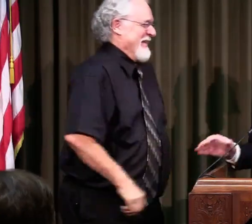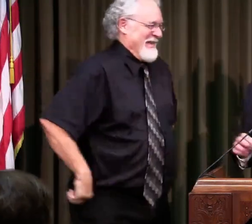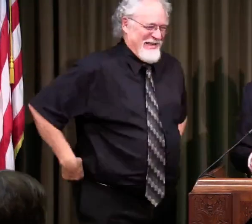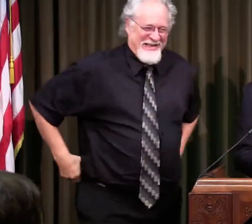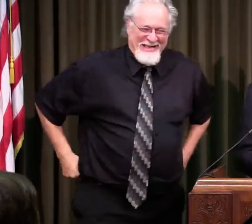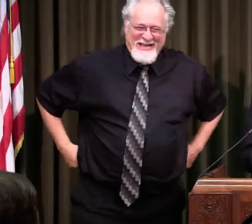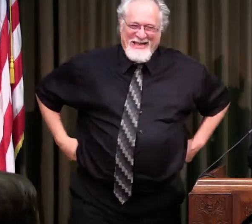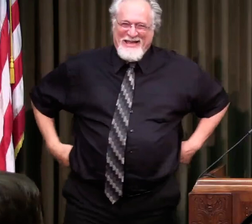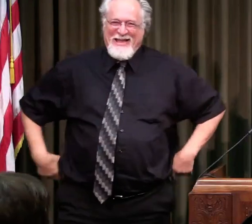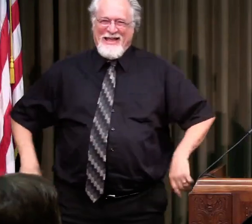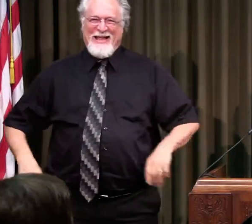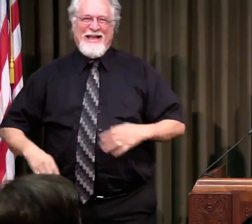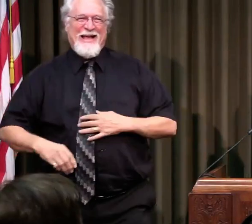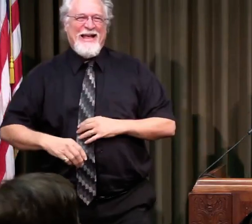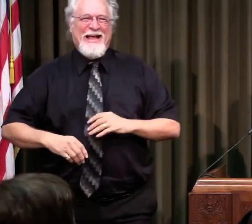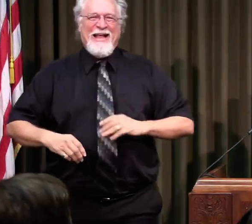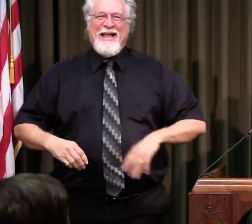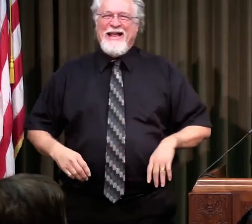thank you.